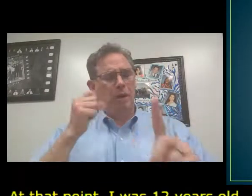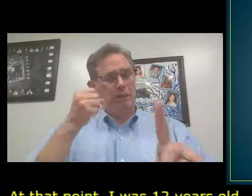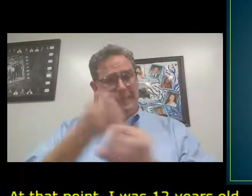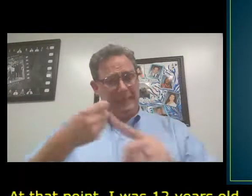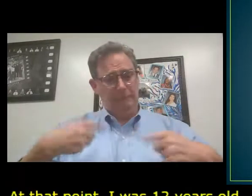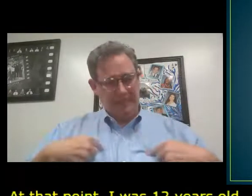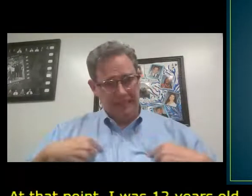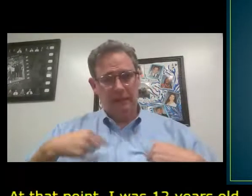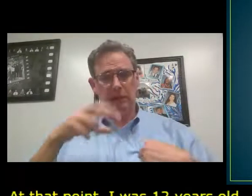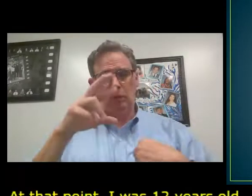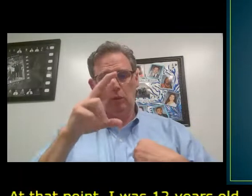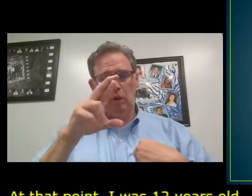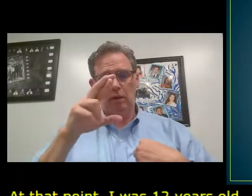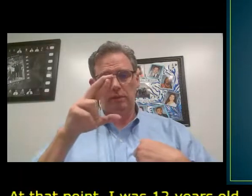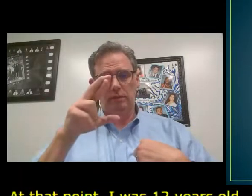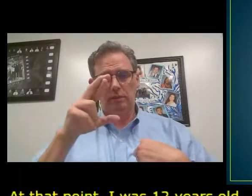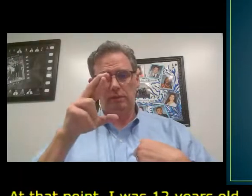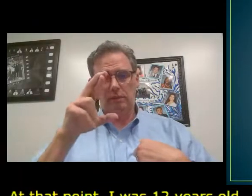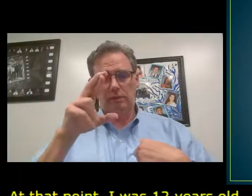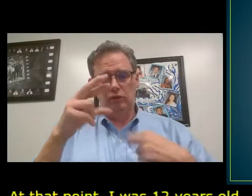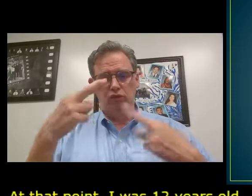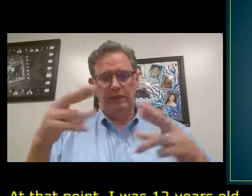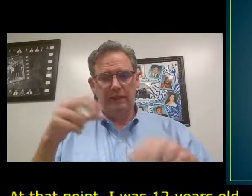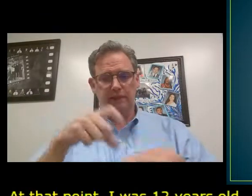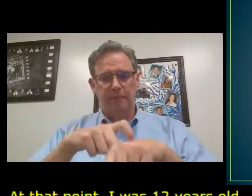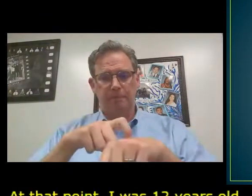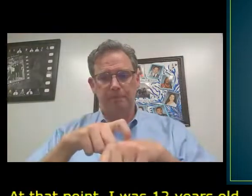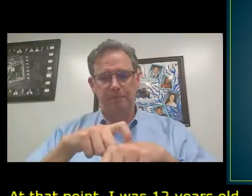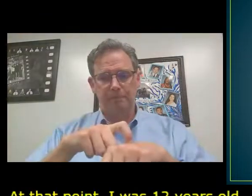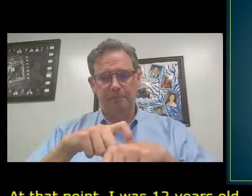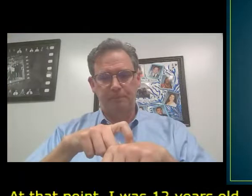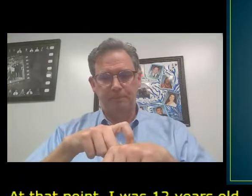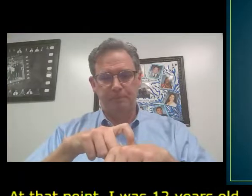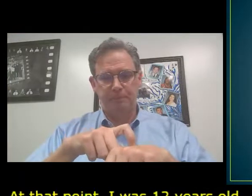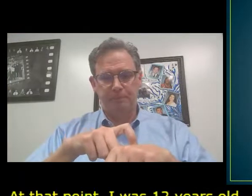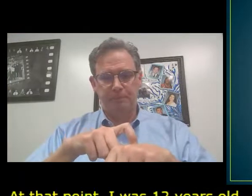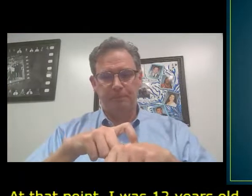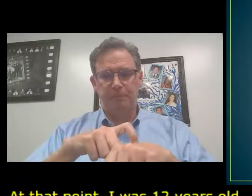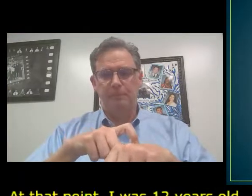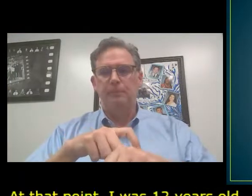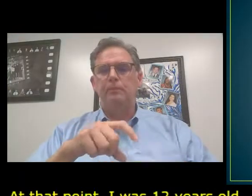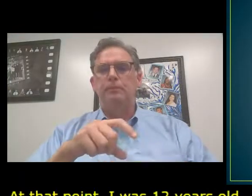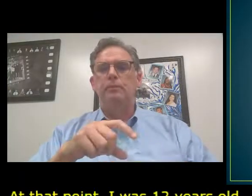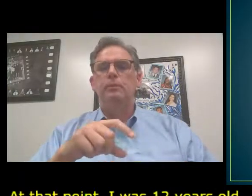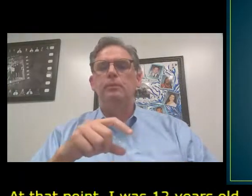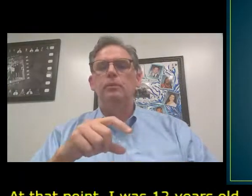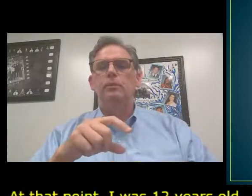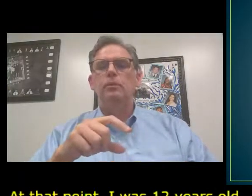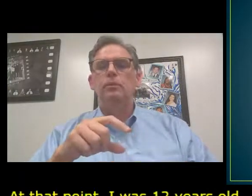saw what was going on in his school, but what really hit me at the time